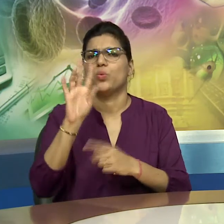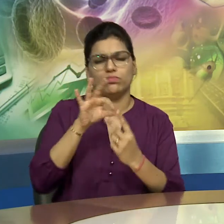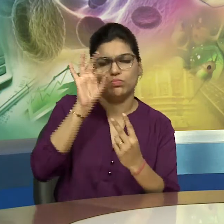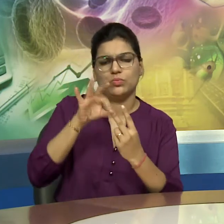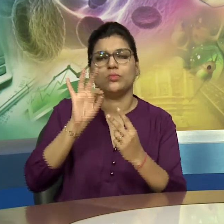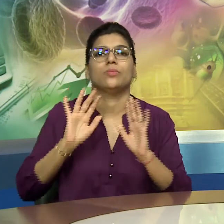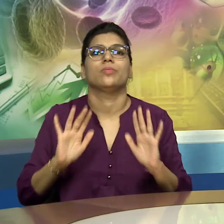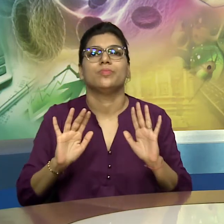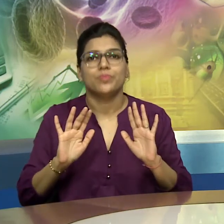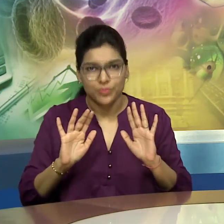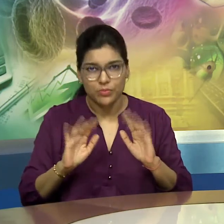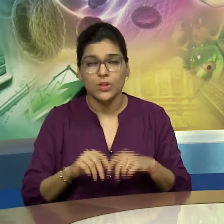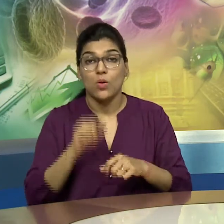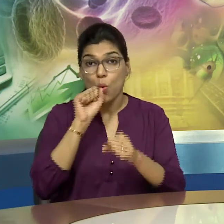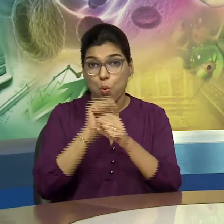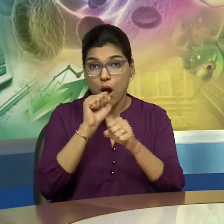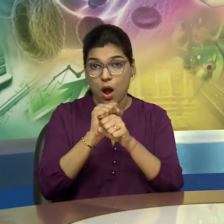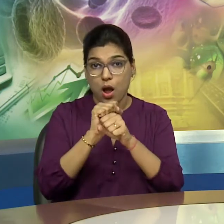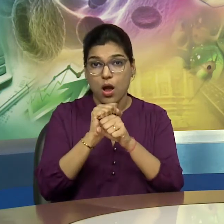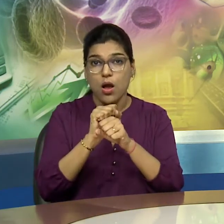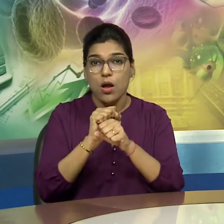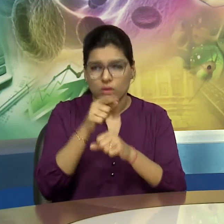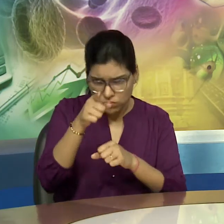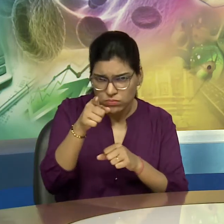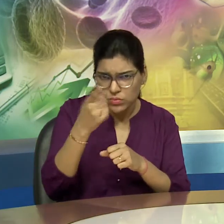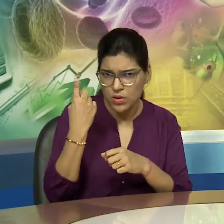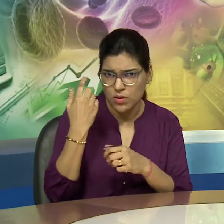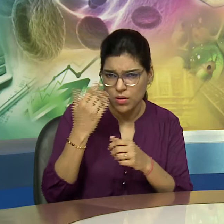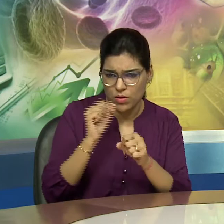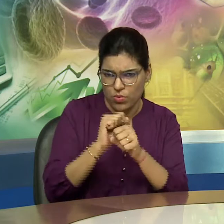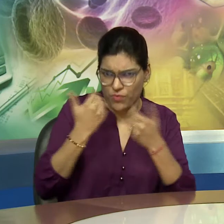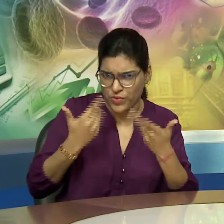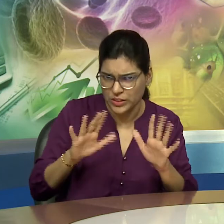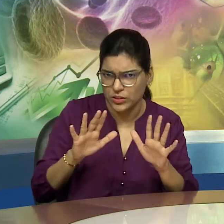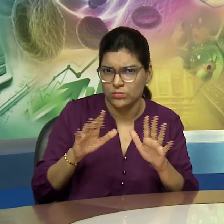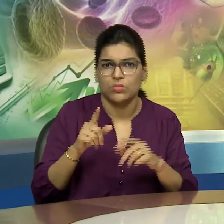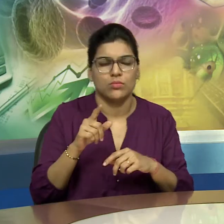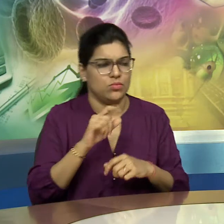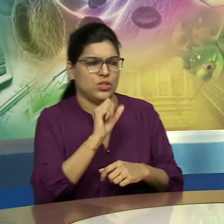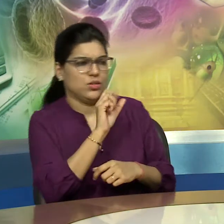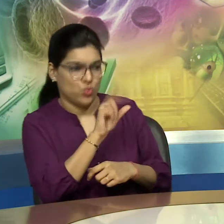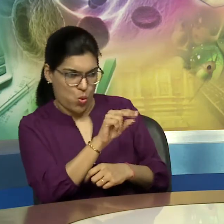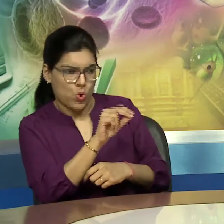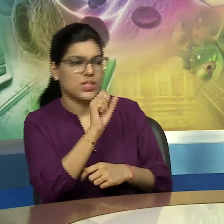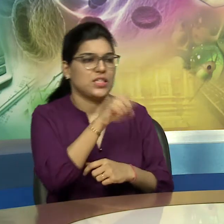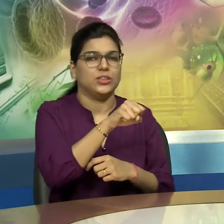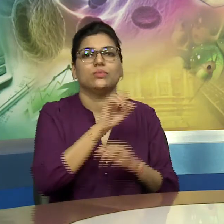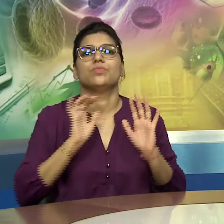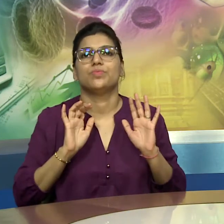Did I play? Yes, I played, or no, I did not play. So, whenever you have to ask